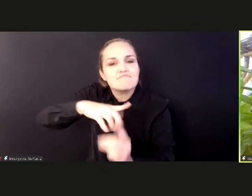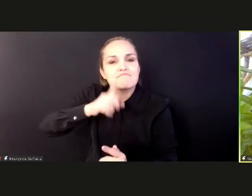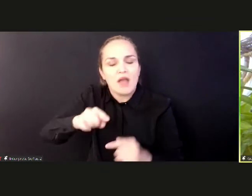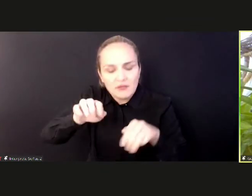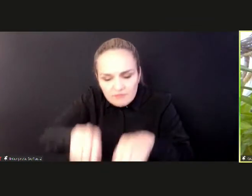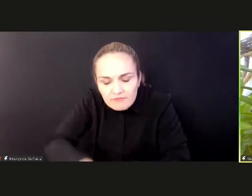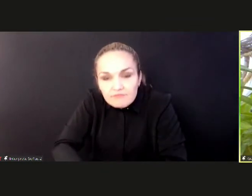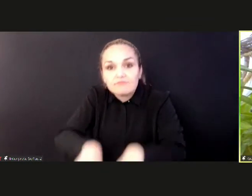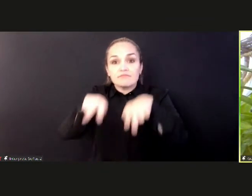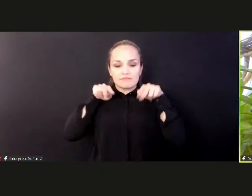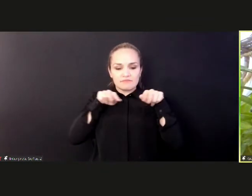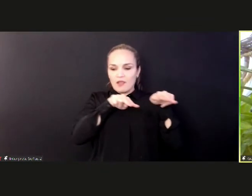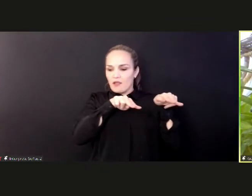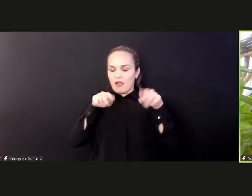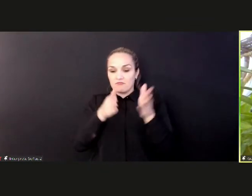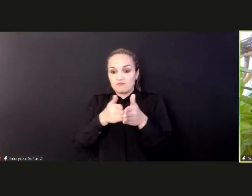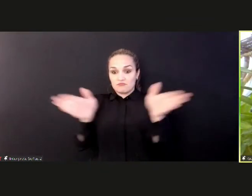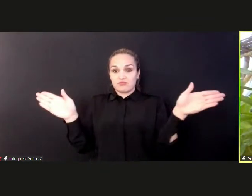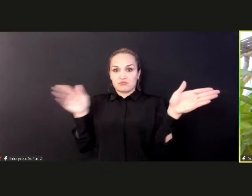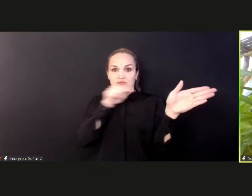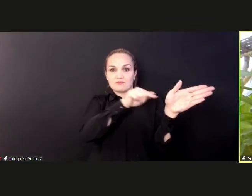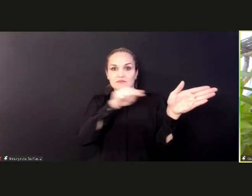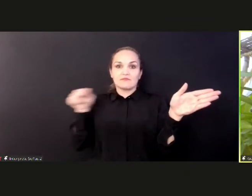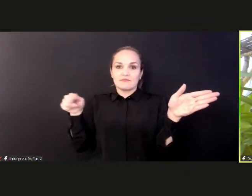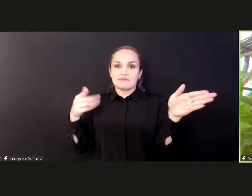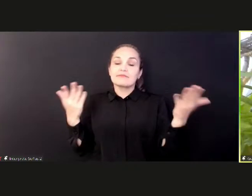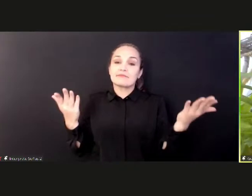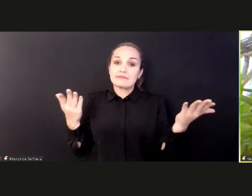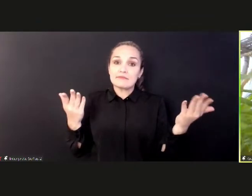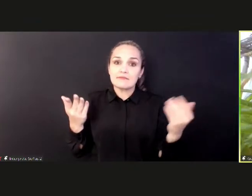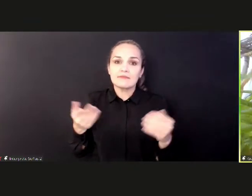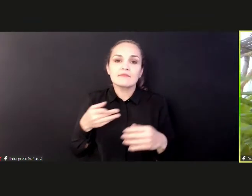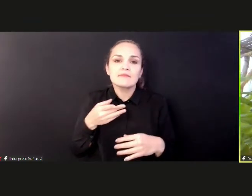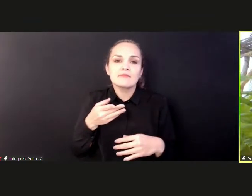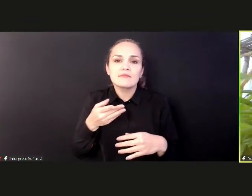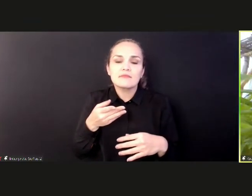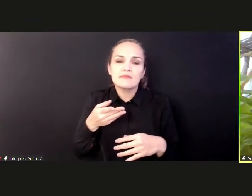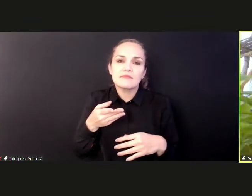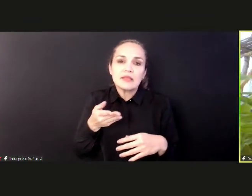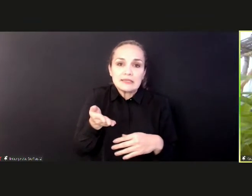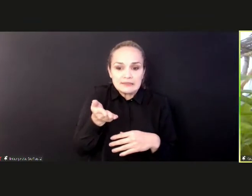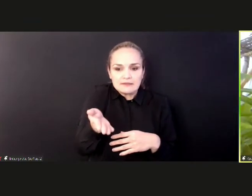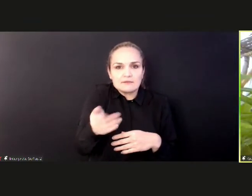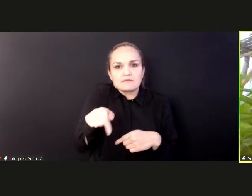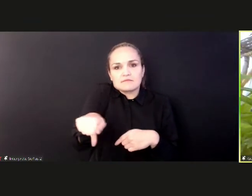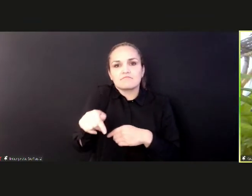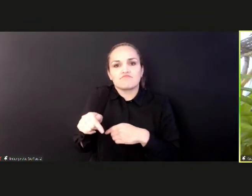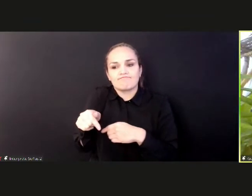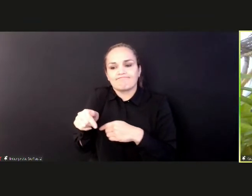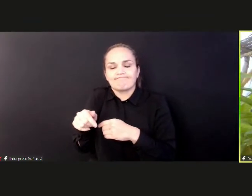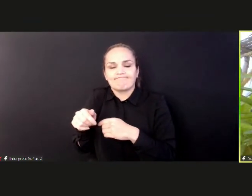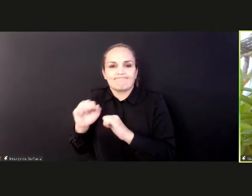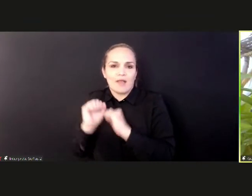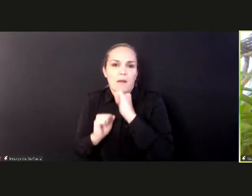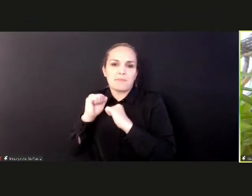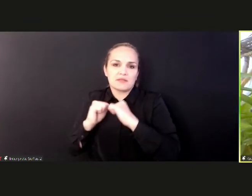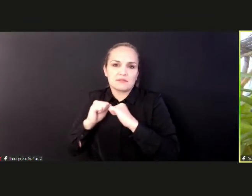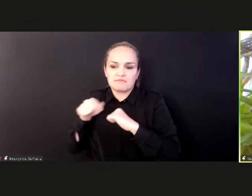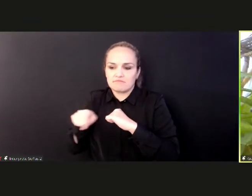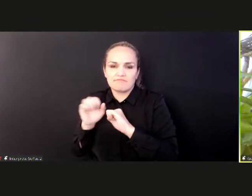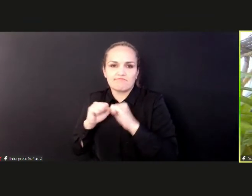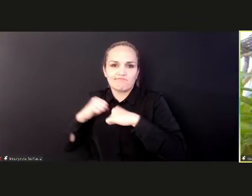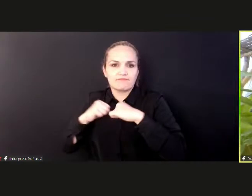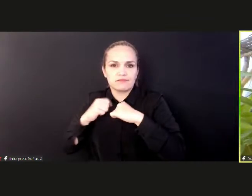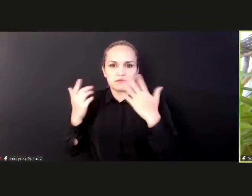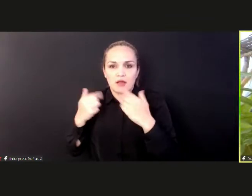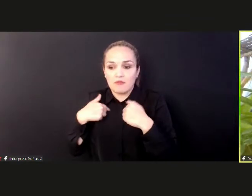ways to ensure the sustainability of these communities, therefore, to insist on having a balanced approach to sustainability, whereby you look at the three dimensions